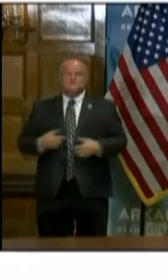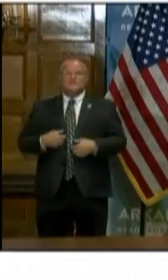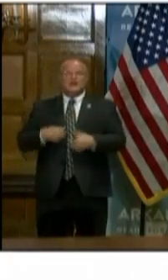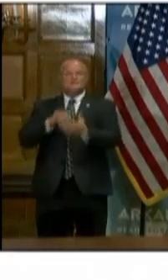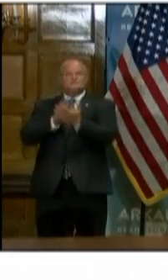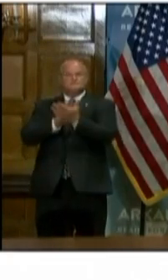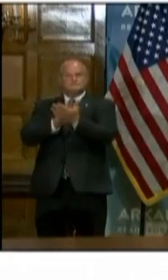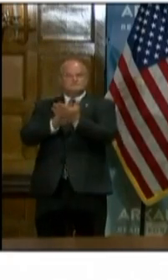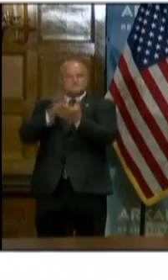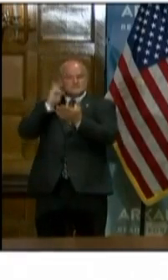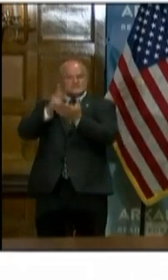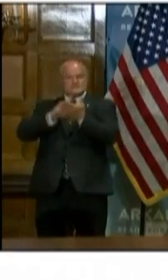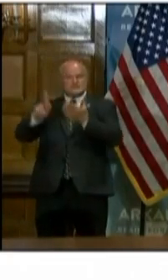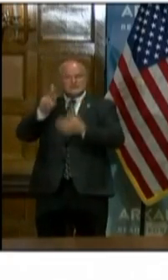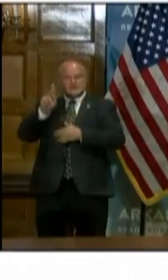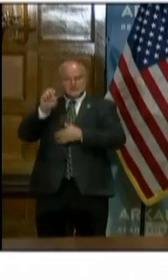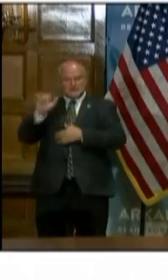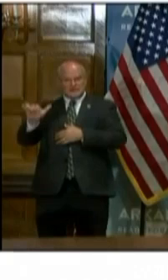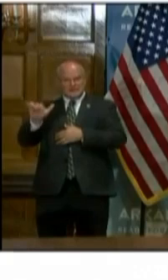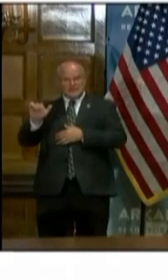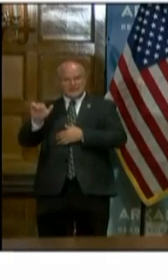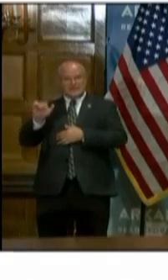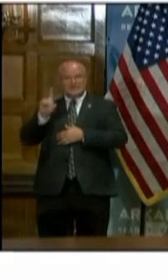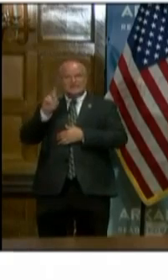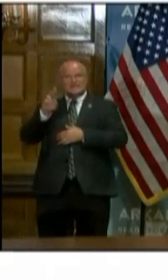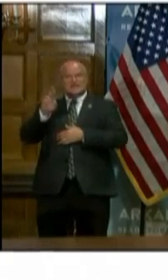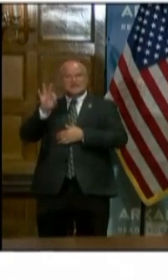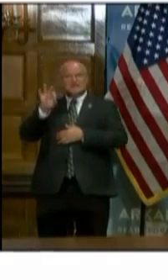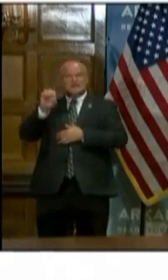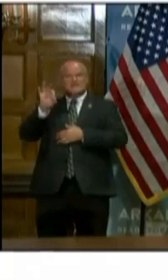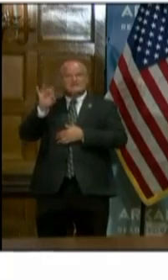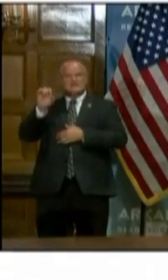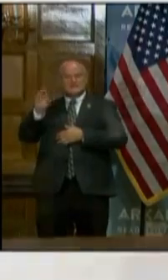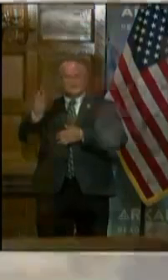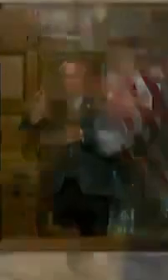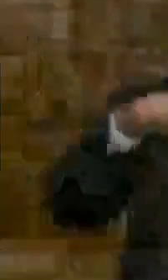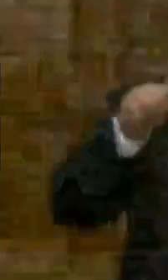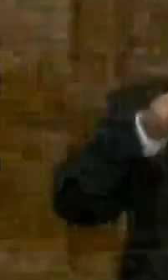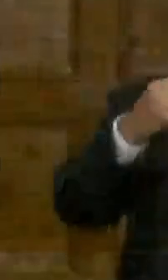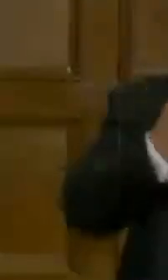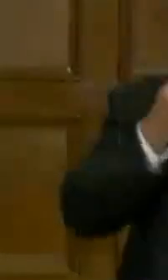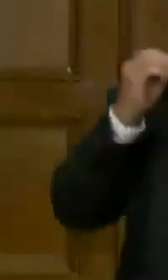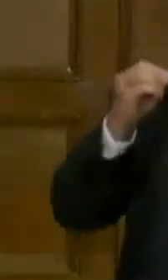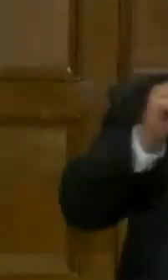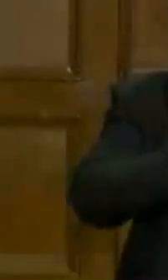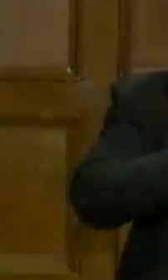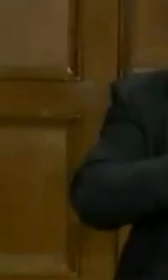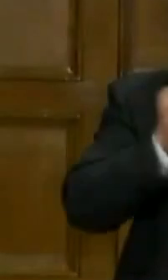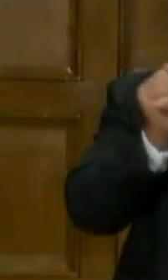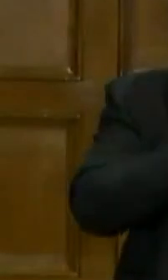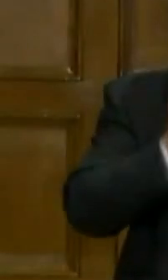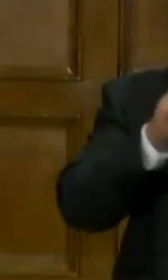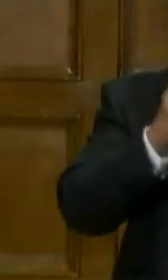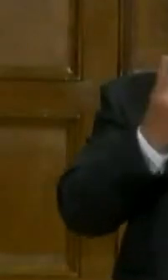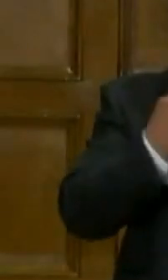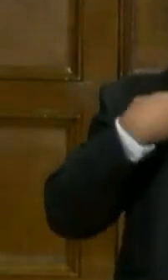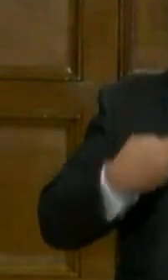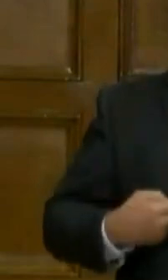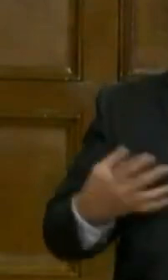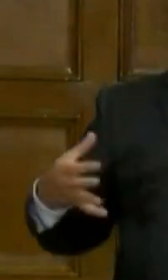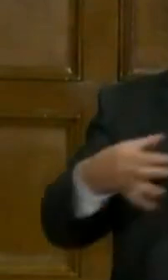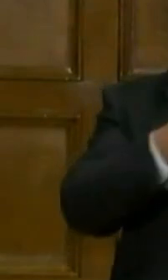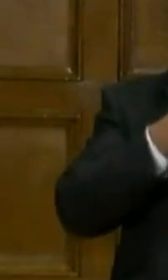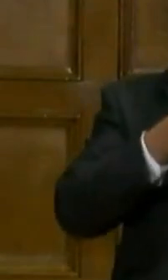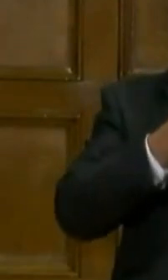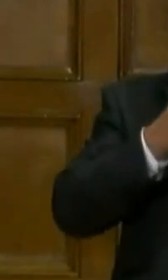applaud Secretary Key, Dr. Pfeffer, and their team in education working with the Department of Health